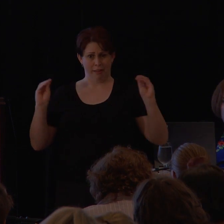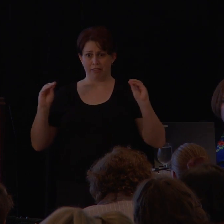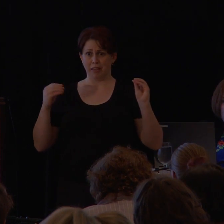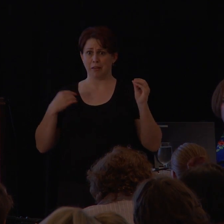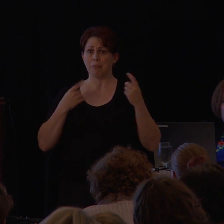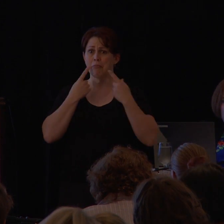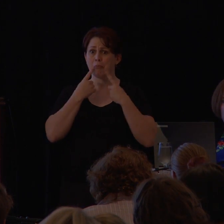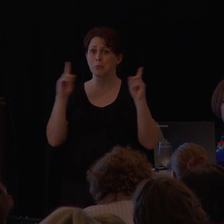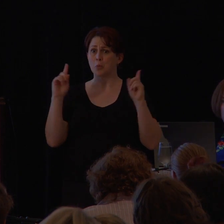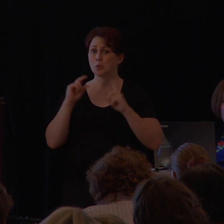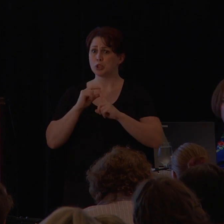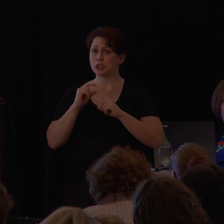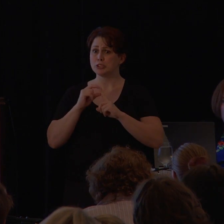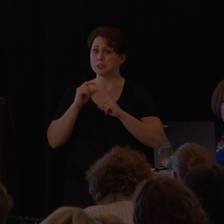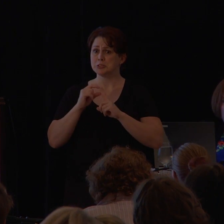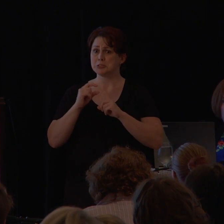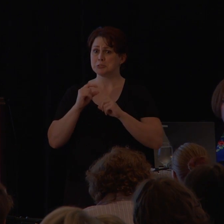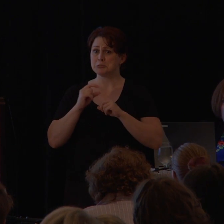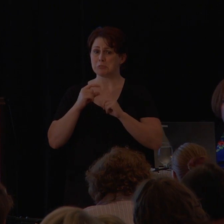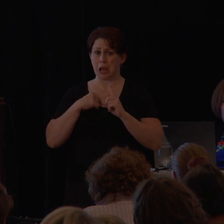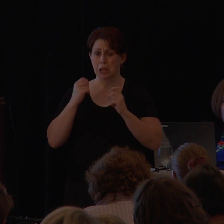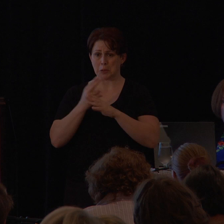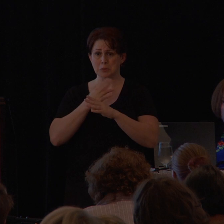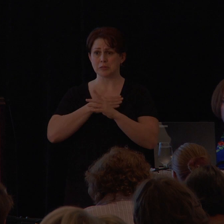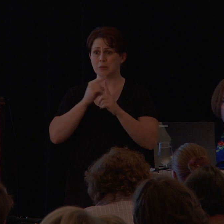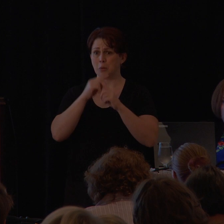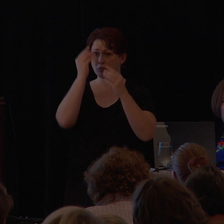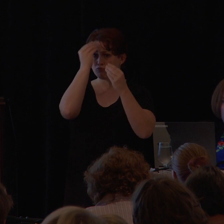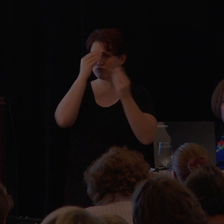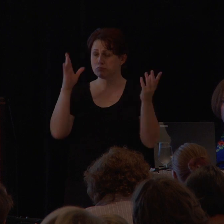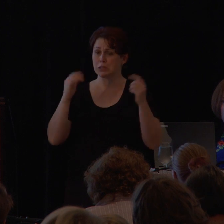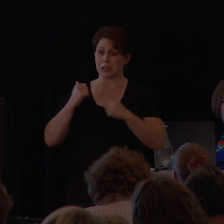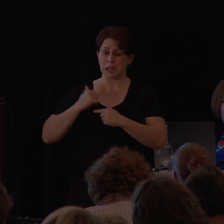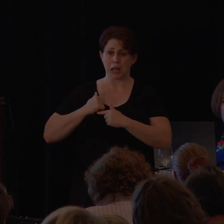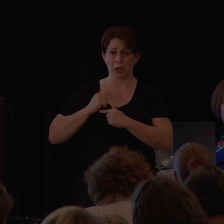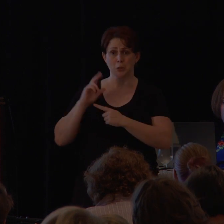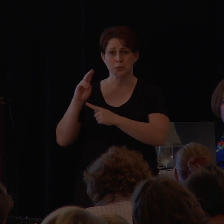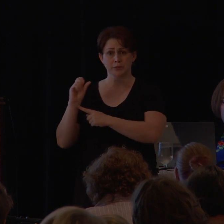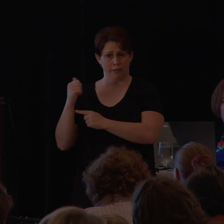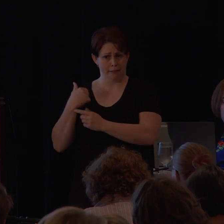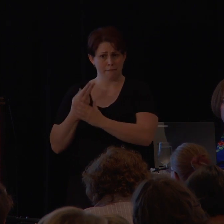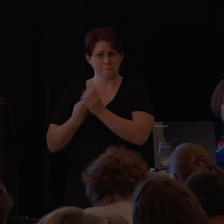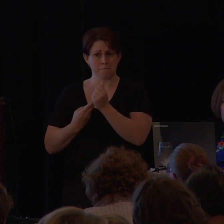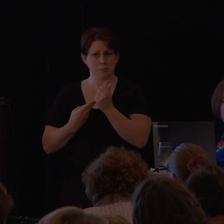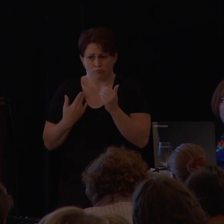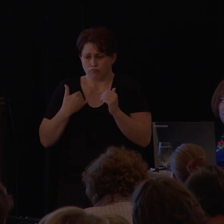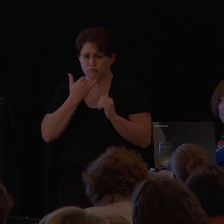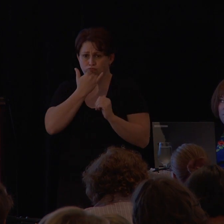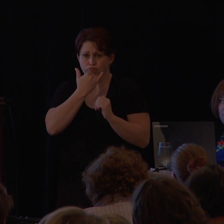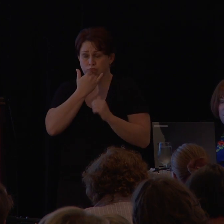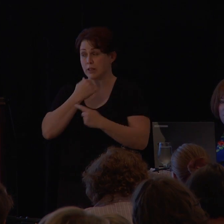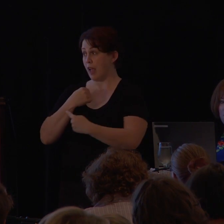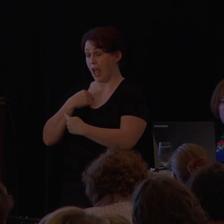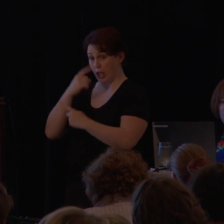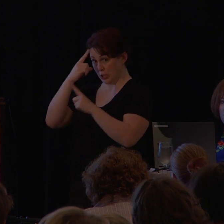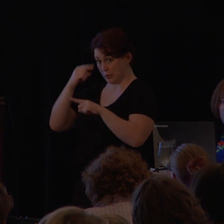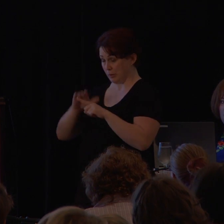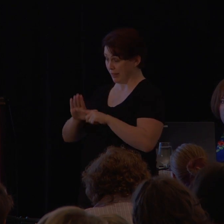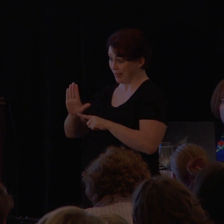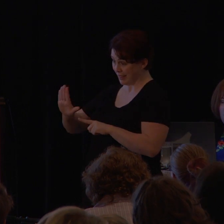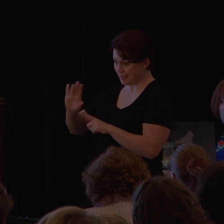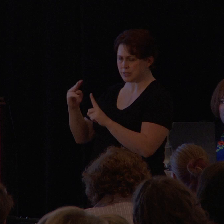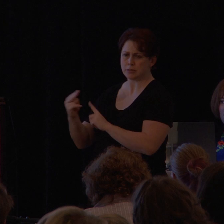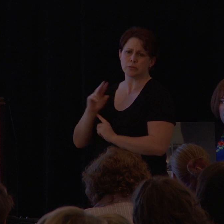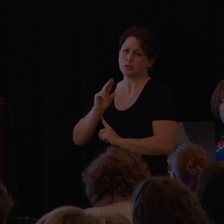Facebook. We have free speech in Canada. We have free speech in the United States. So what's wrong with that? Now, I don't agree with that analysis.